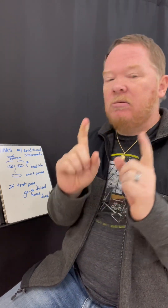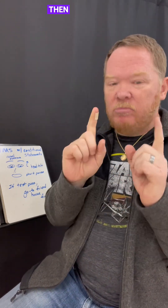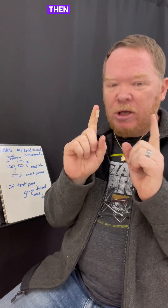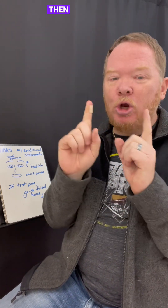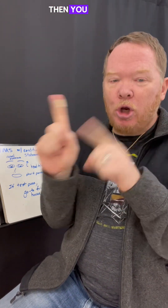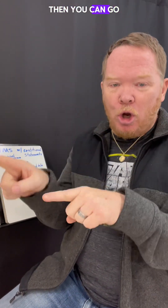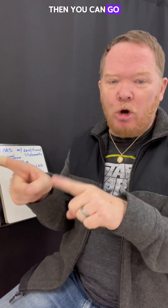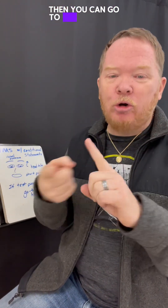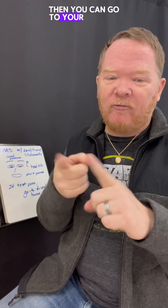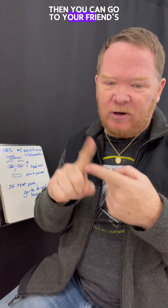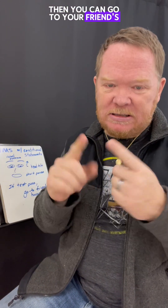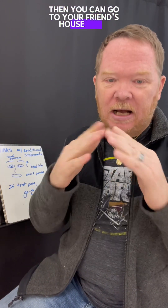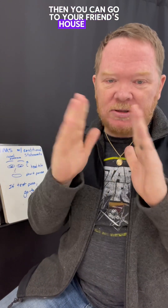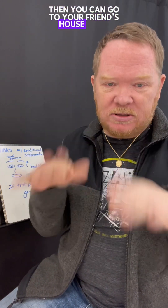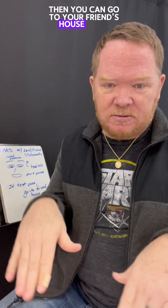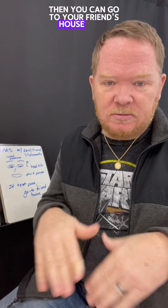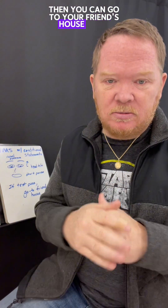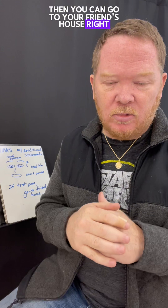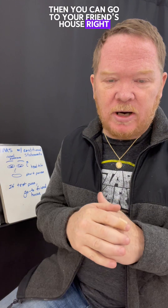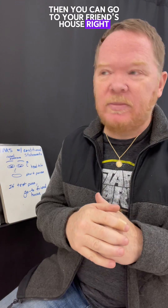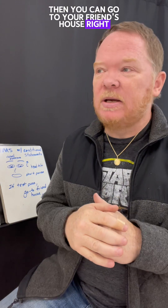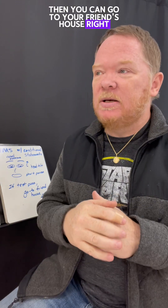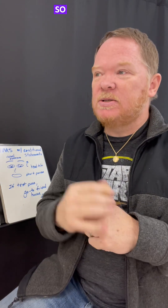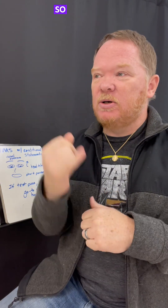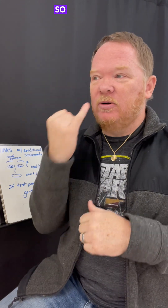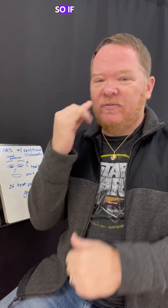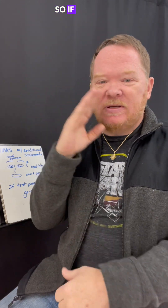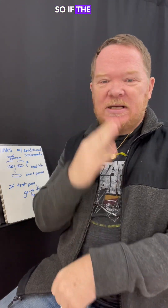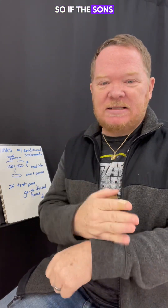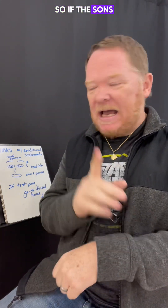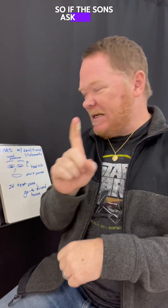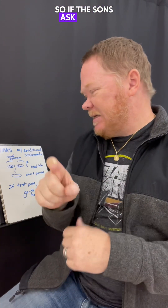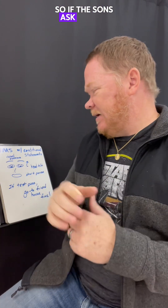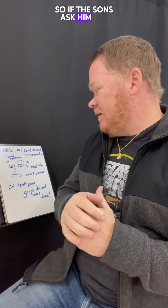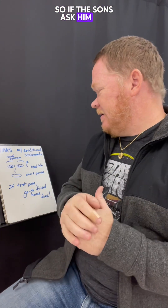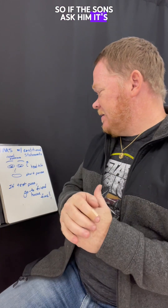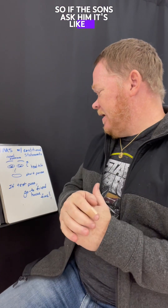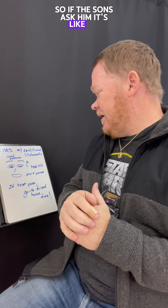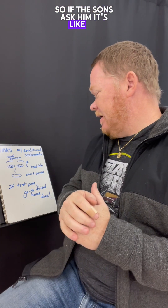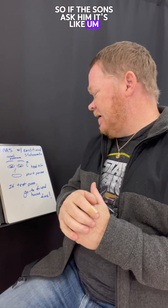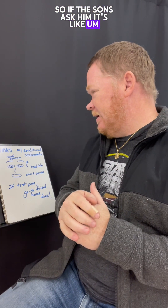then you can go to your friend's house, right? So if the son's asking, it's like,